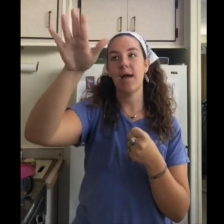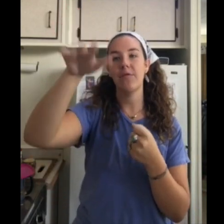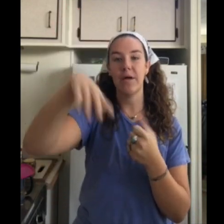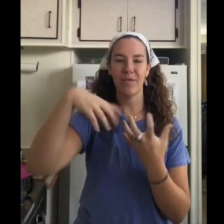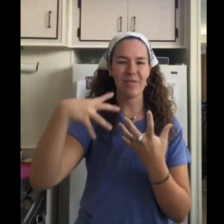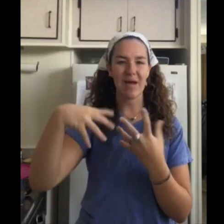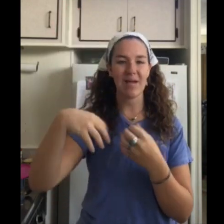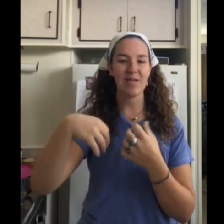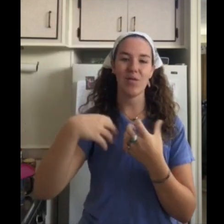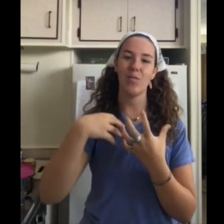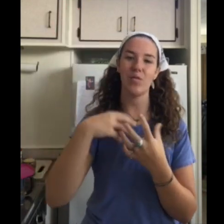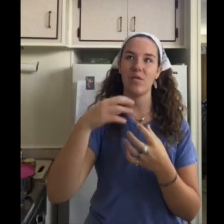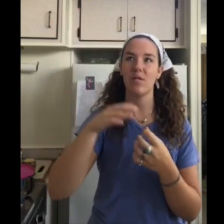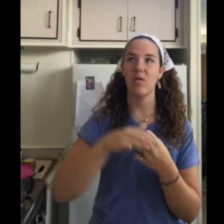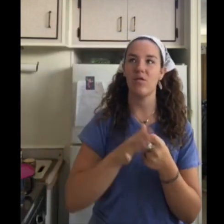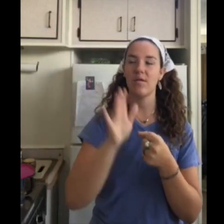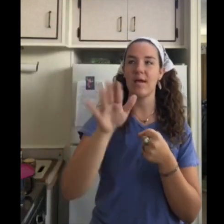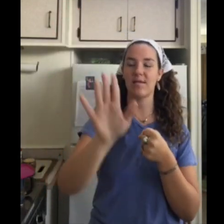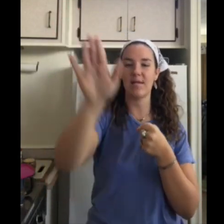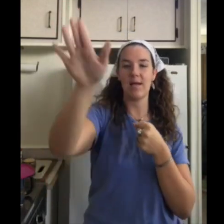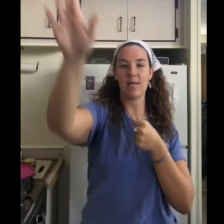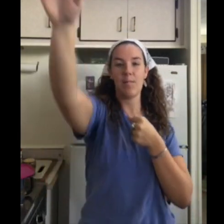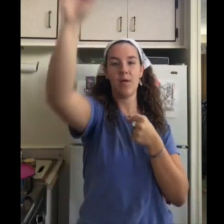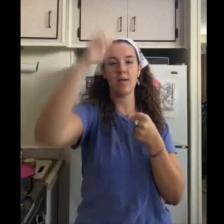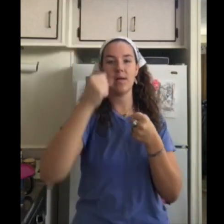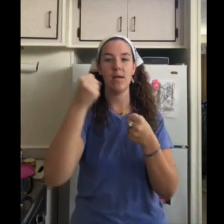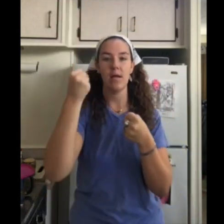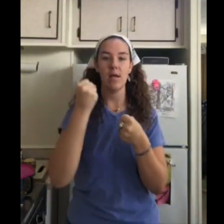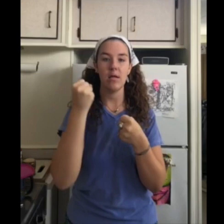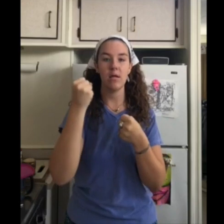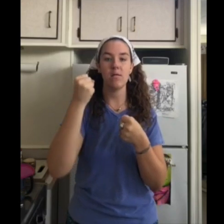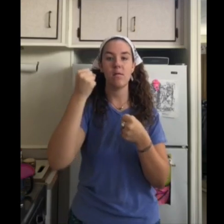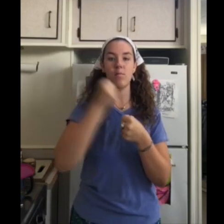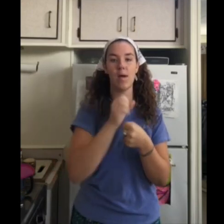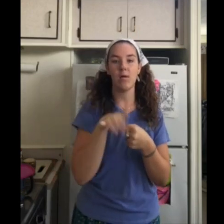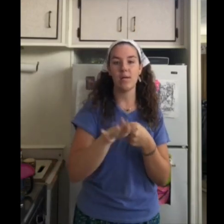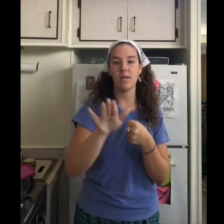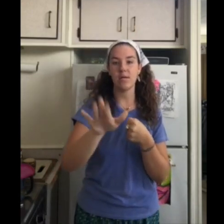for hillside, so you just extend the mountain. There's enough mountains,